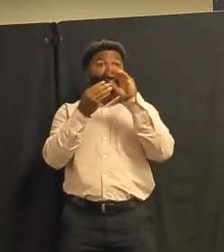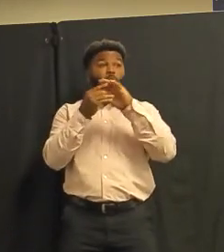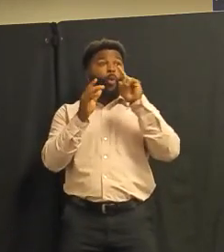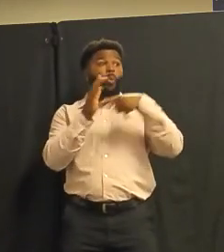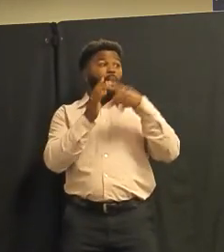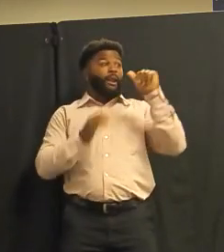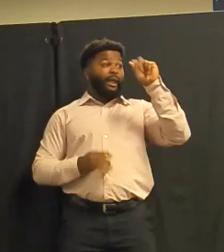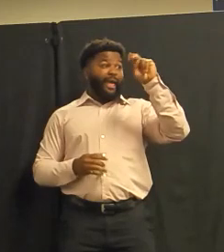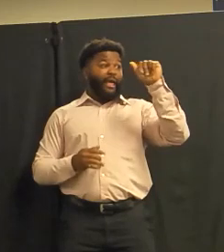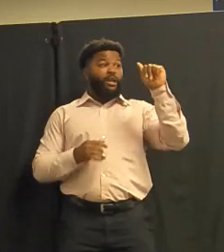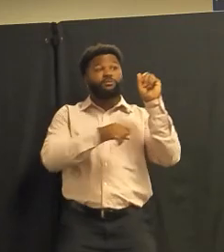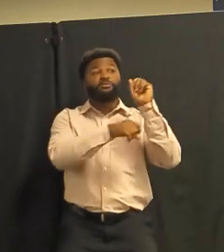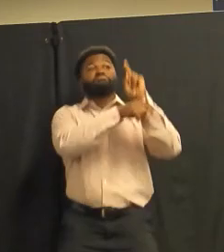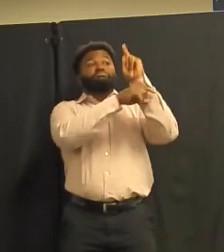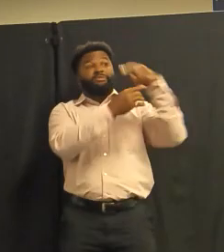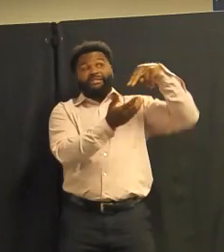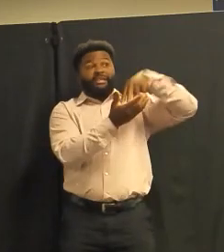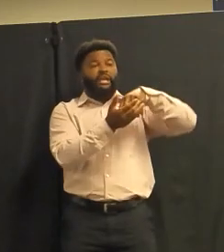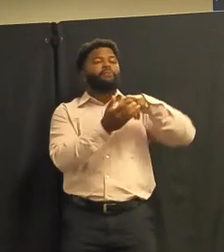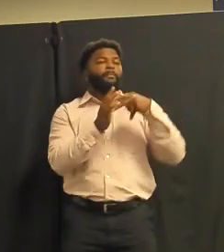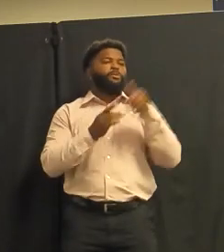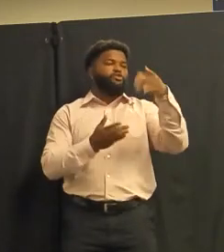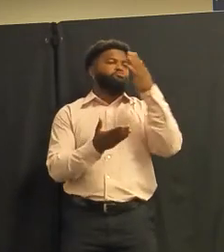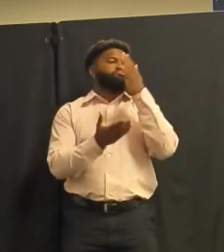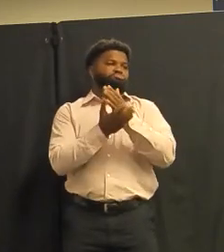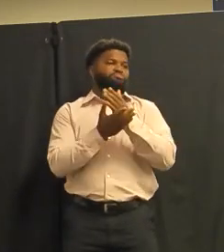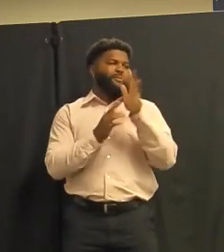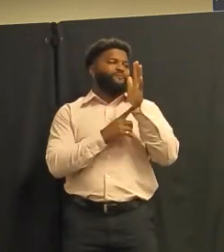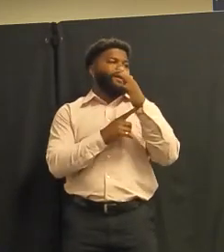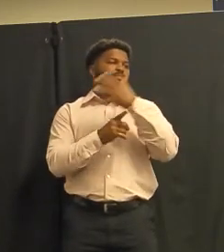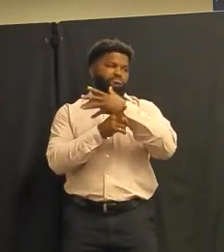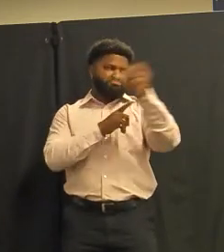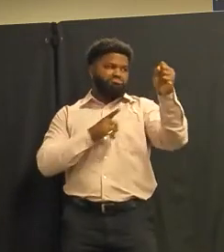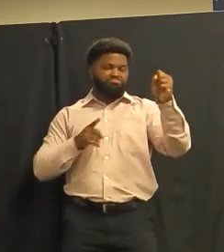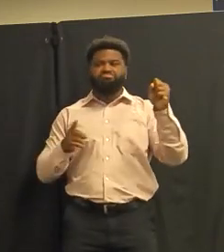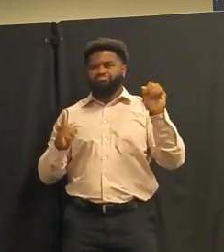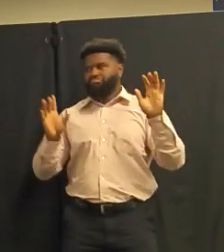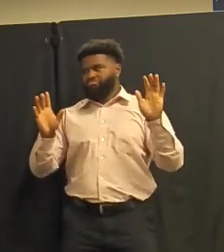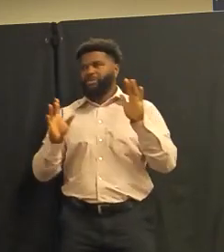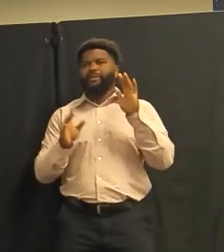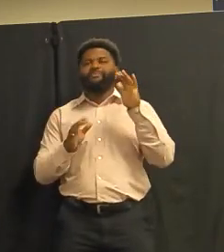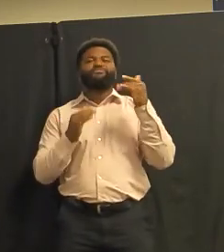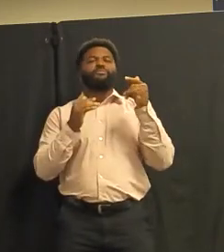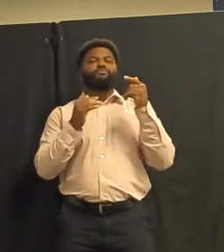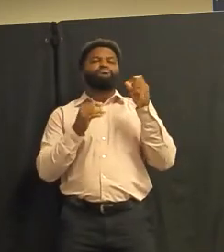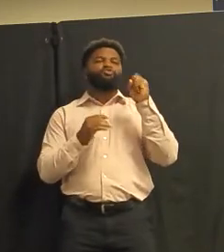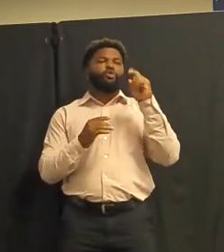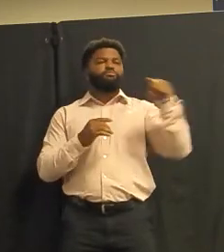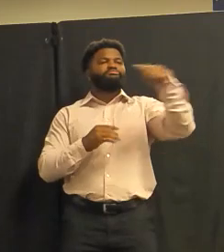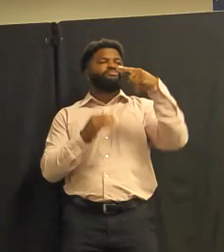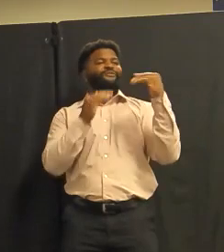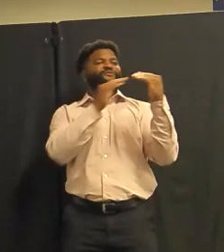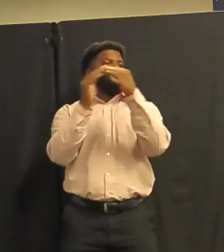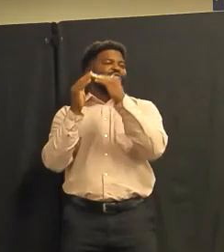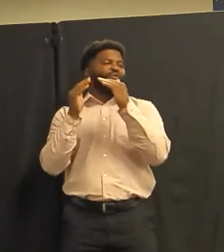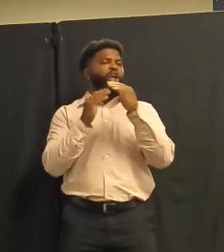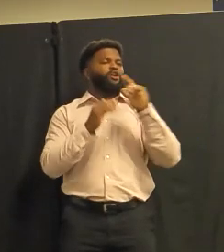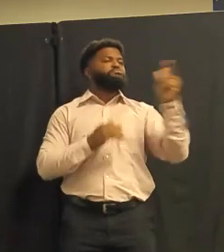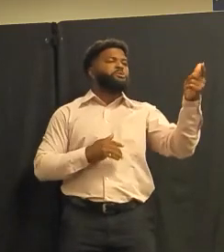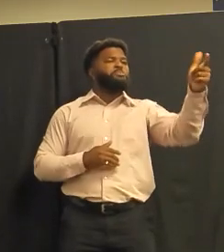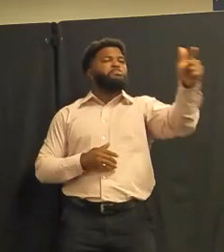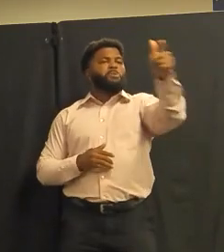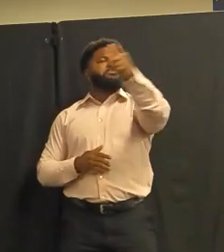stands, we ask that you go ahead and stop. Your 5 minutes are up, and that makes sure that with that 5 minutes, that gives everybody